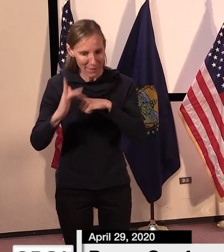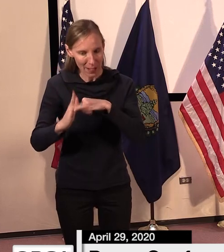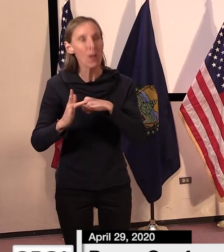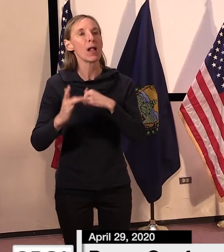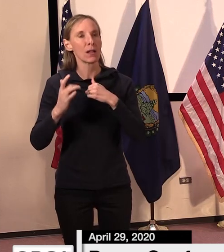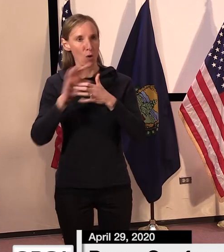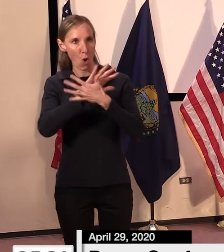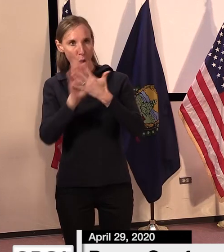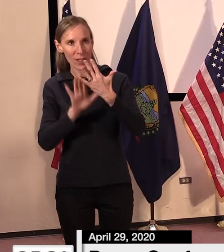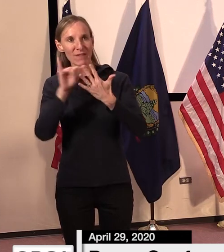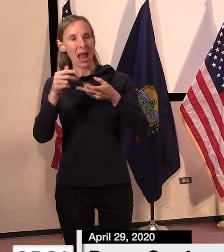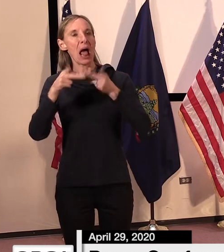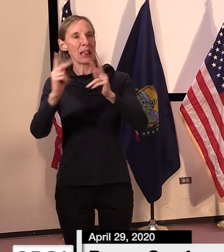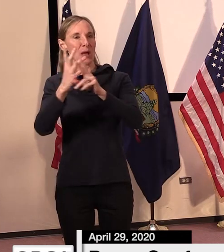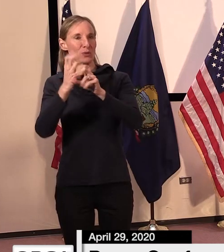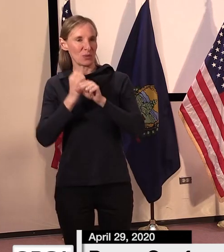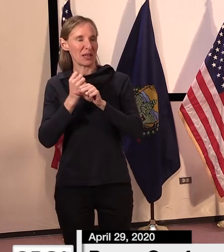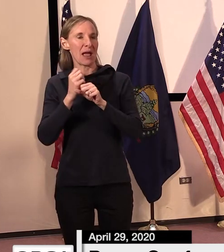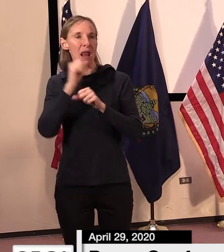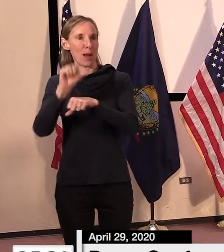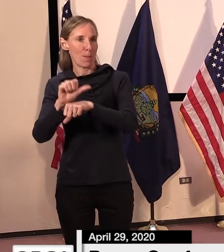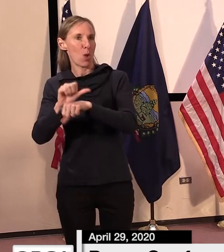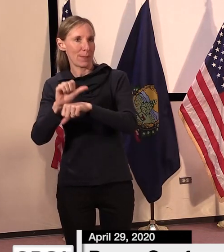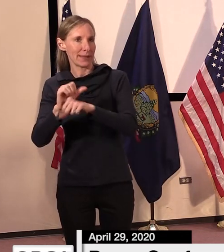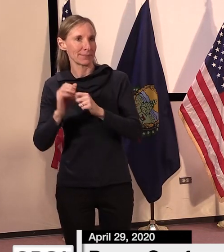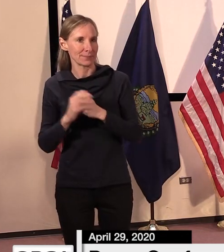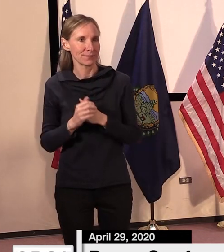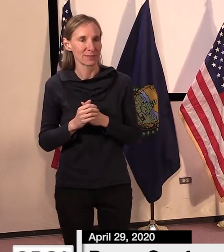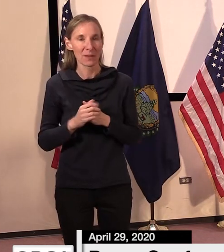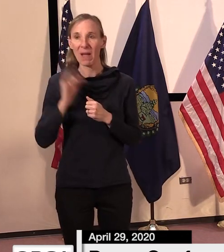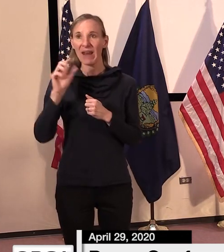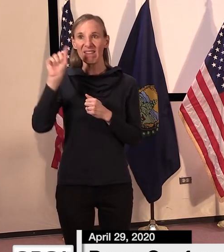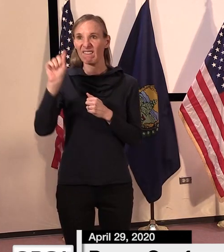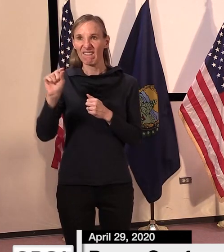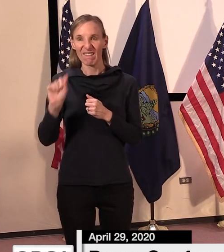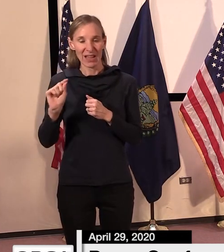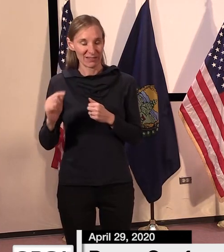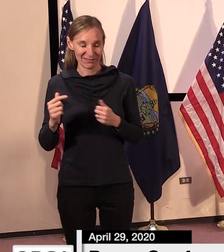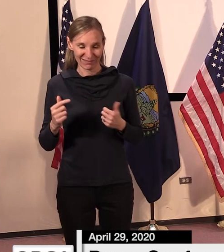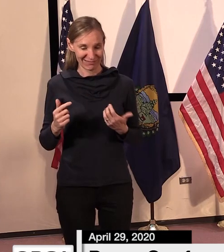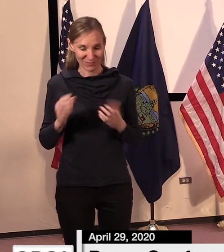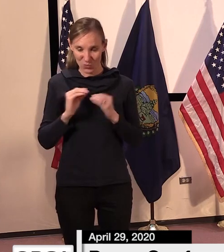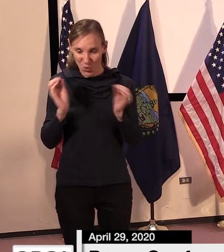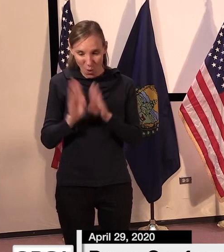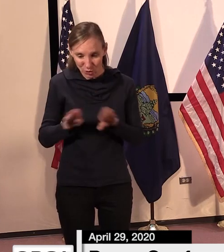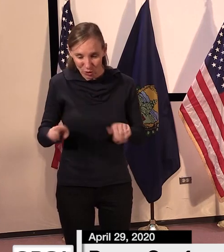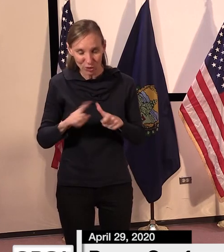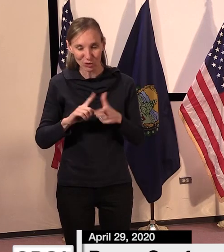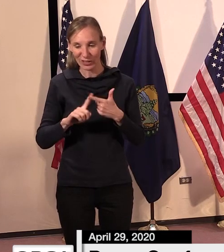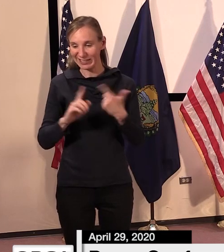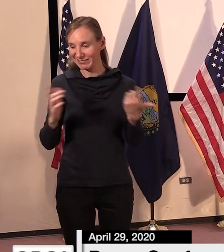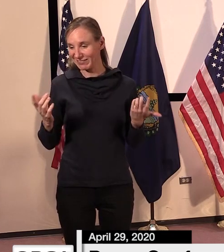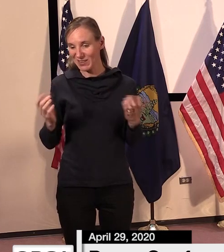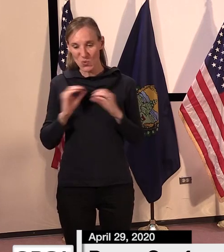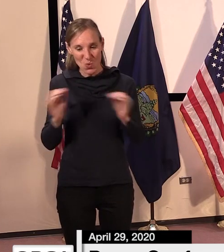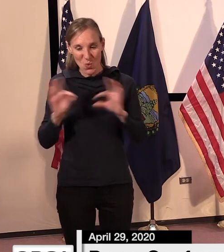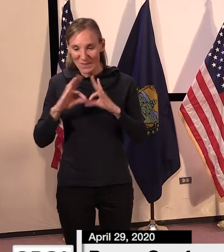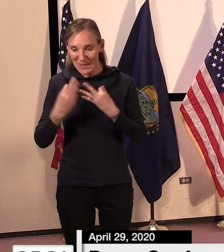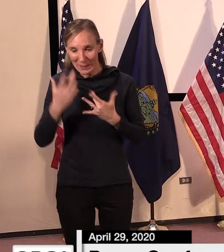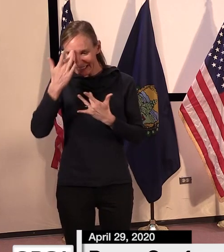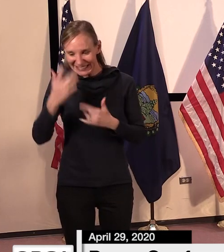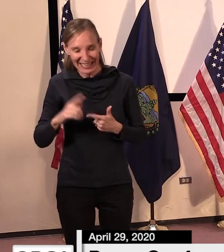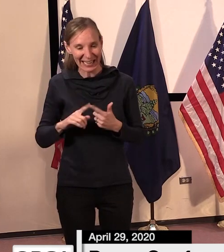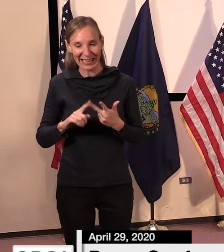However, if one of those exemptions does not apply and they are being offered full-time work at their regular rate of